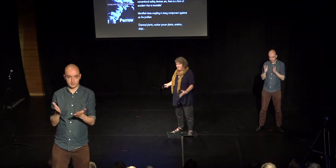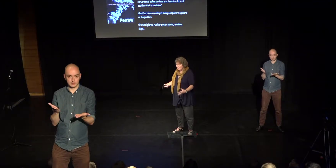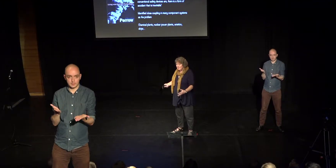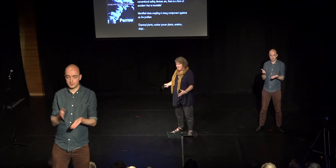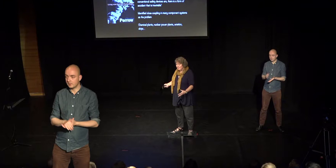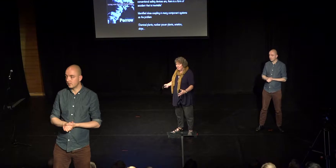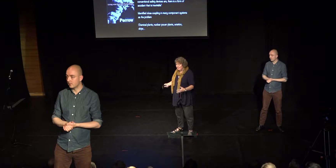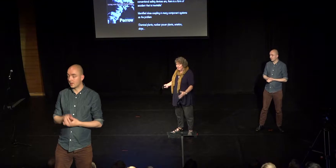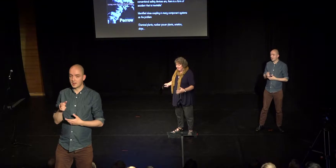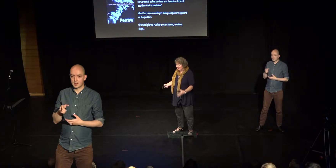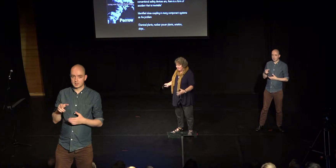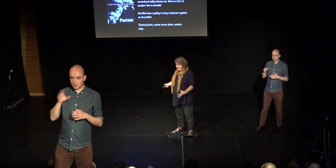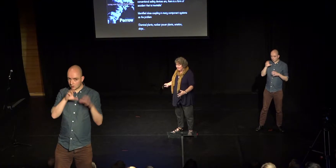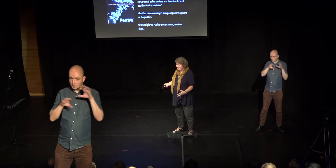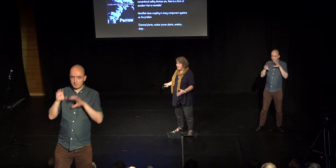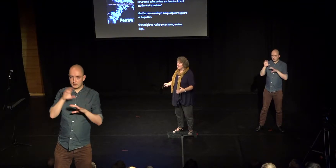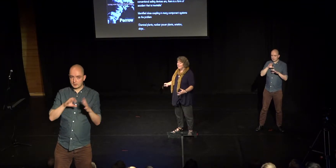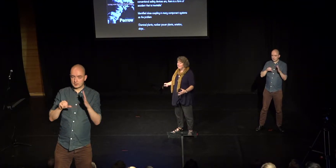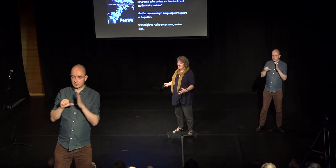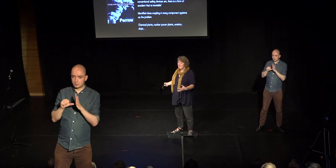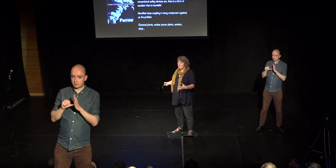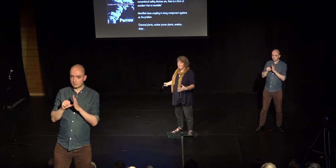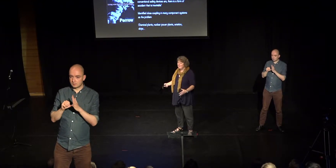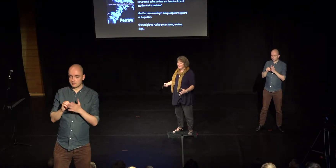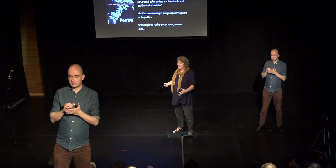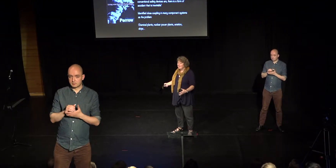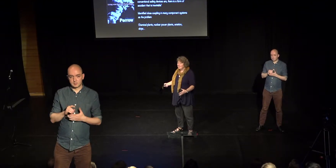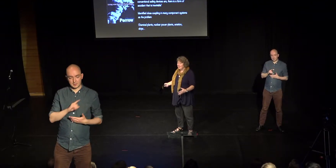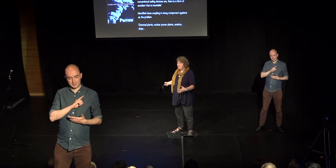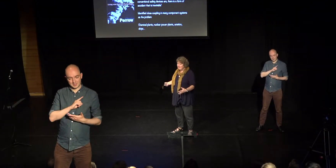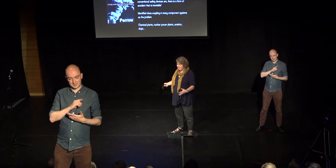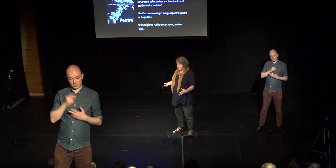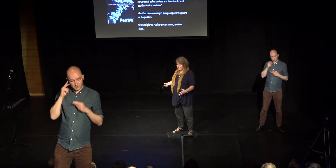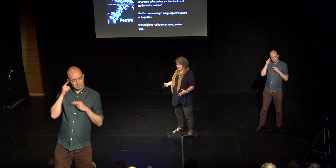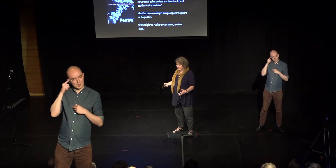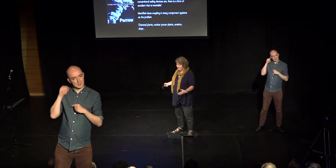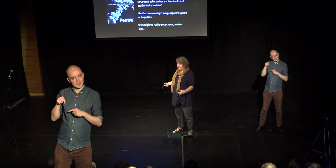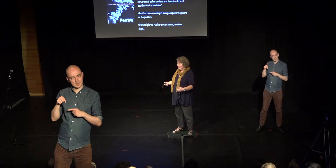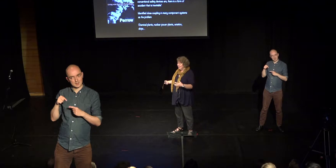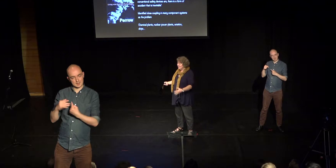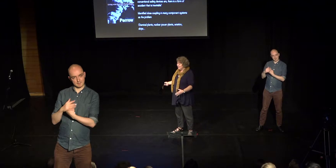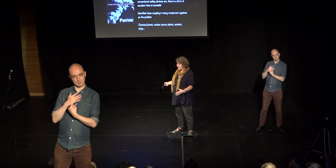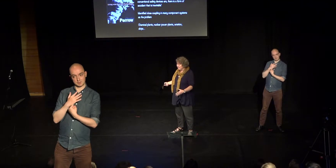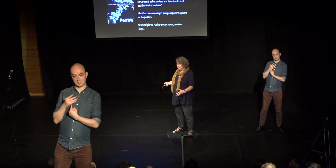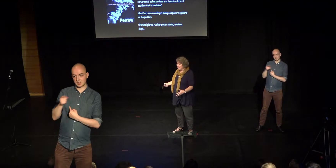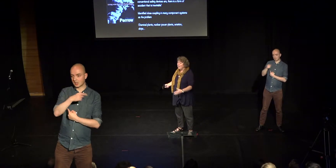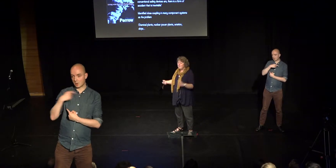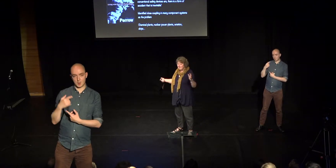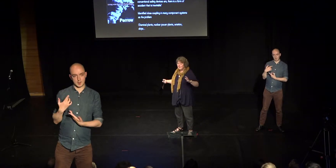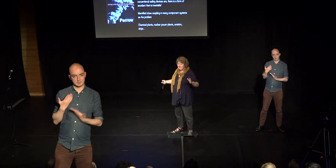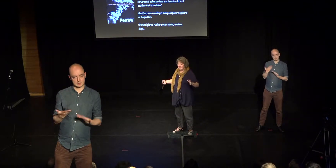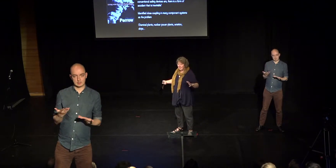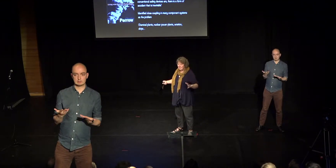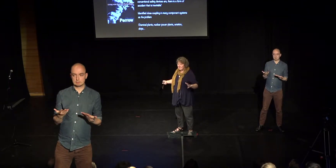a complex system problem that I want to think about because it has some big implications for how we're living now, okay? Is it inevitable, or can